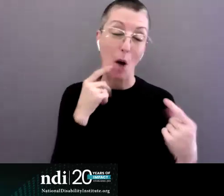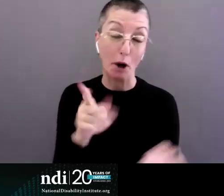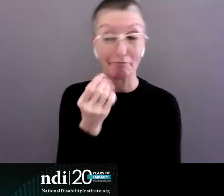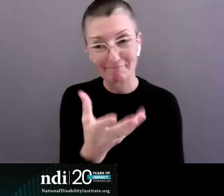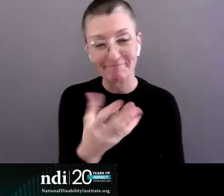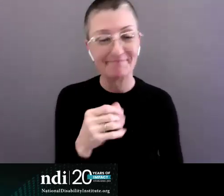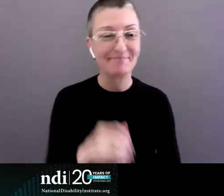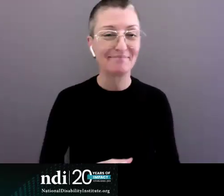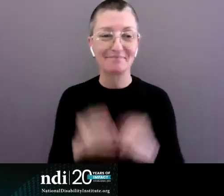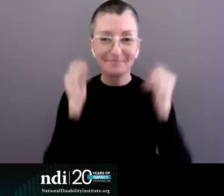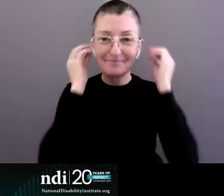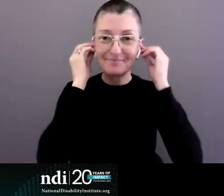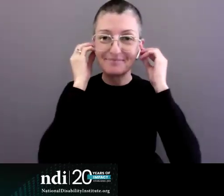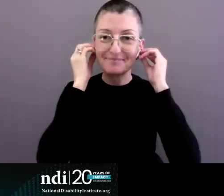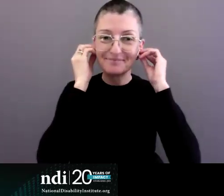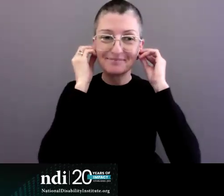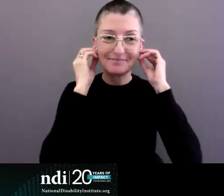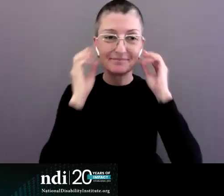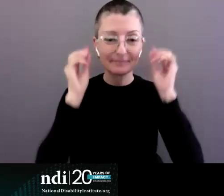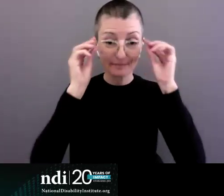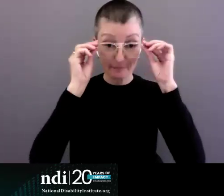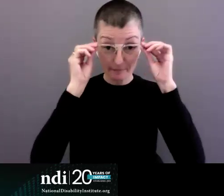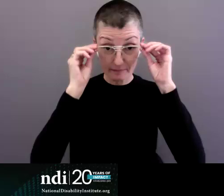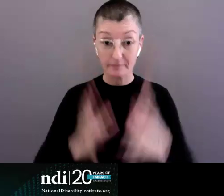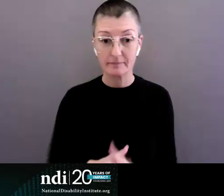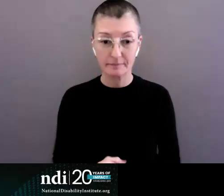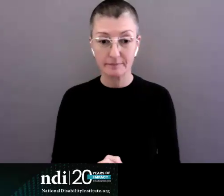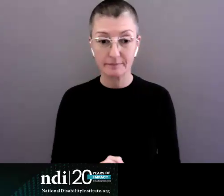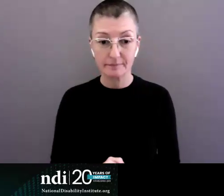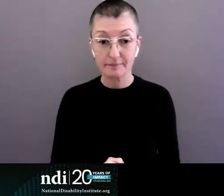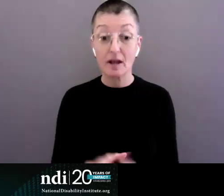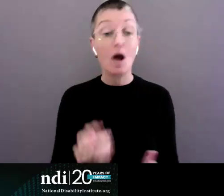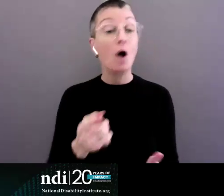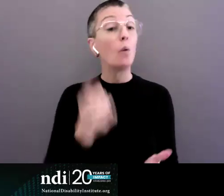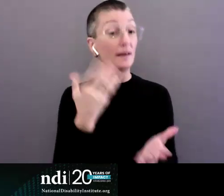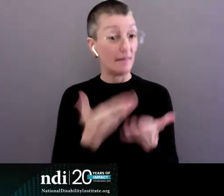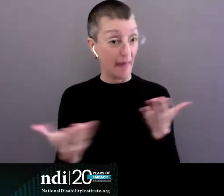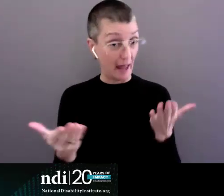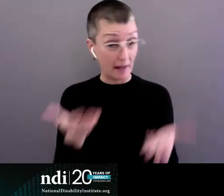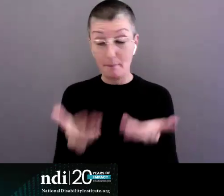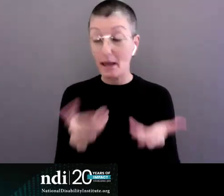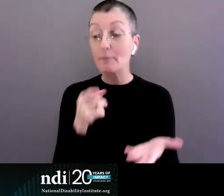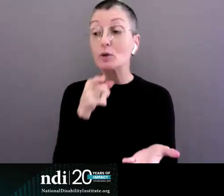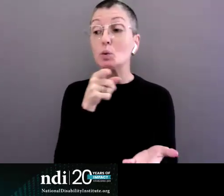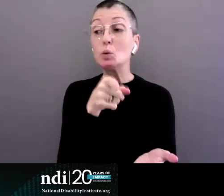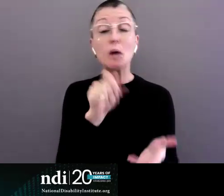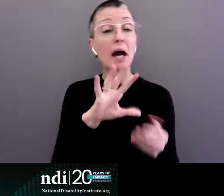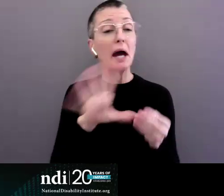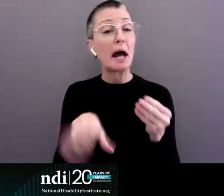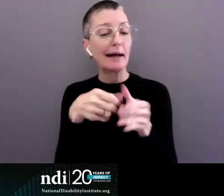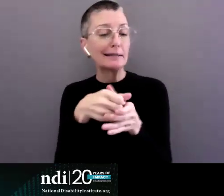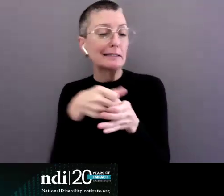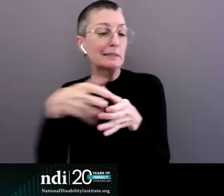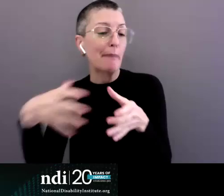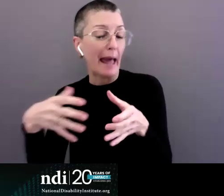that you do know that. Well, one of the things that maybe you can kind of expand on a little bit